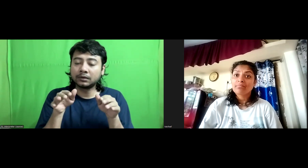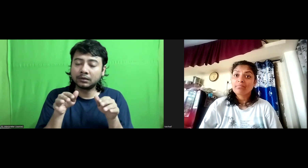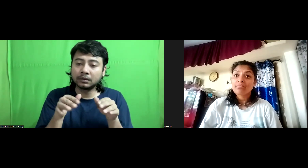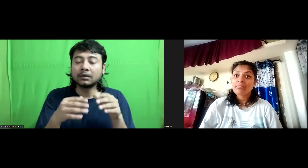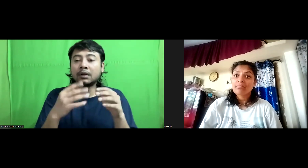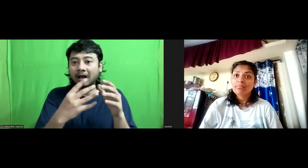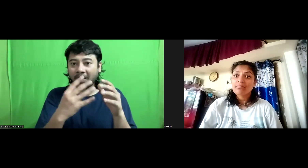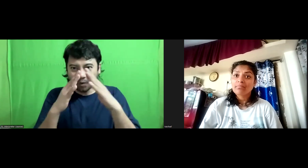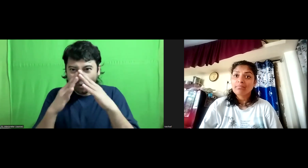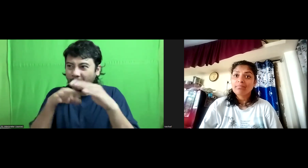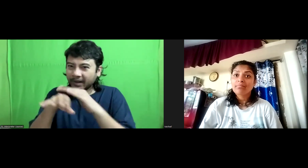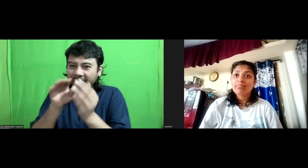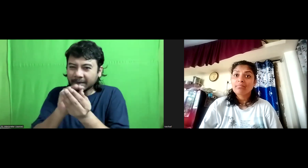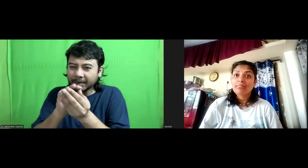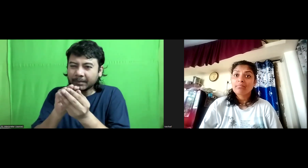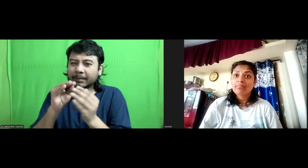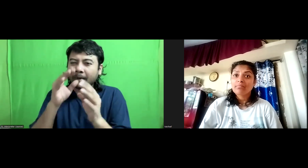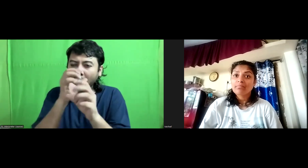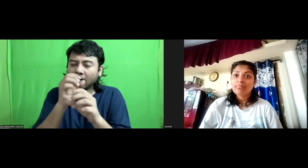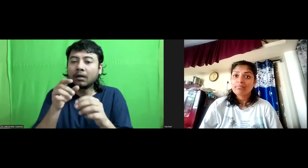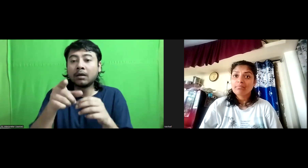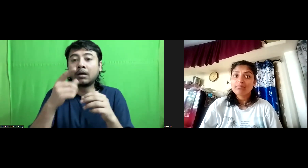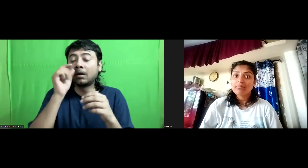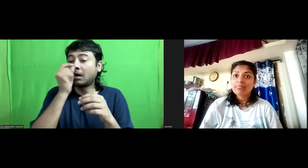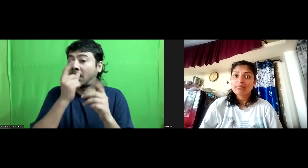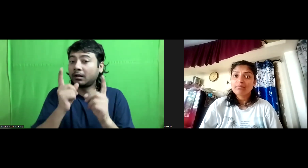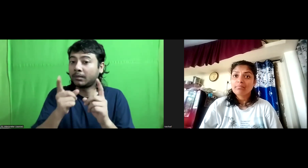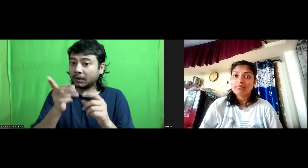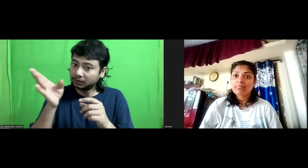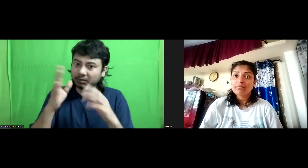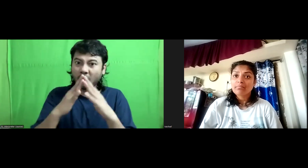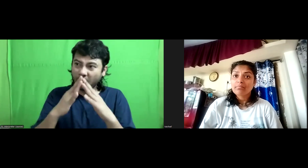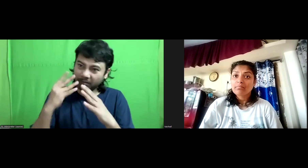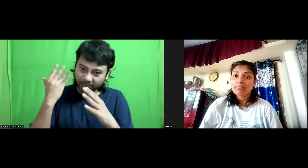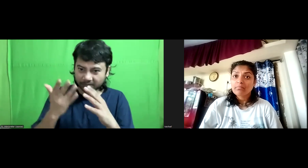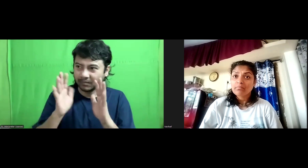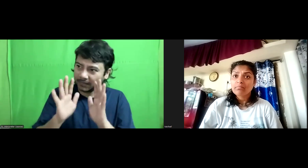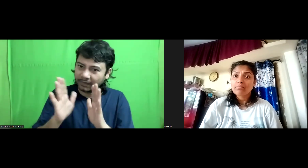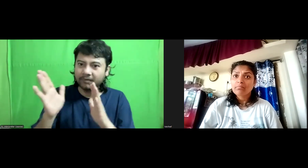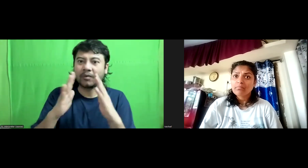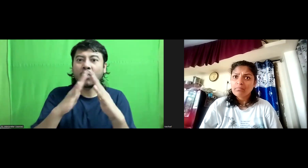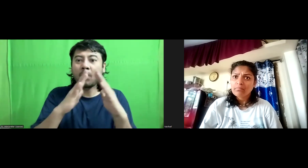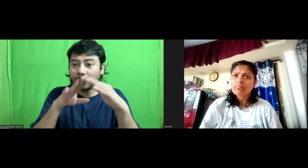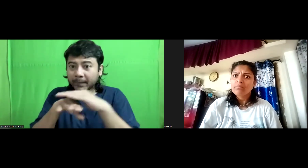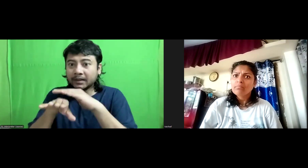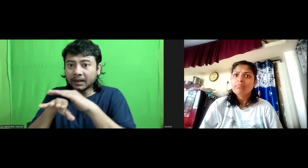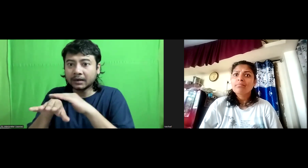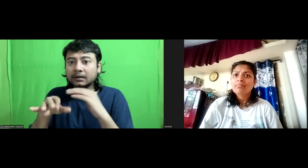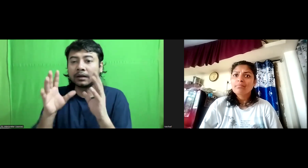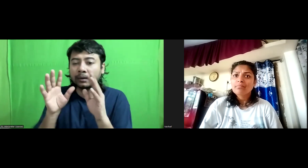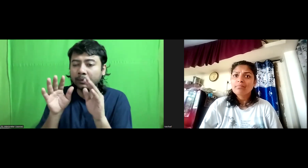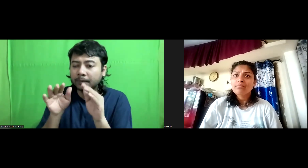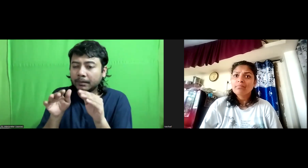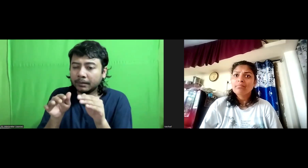inside. At least for me, it happens like that. If I keep it inside, then it just doesn't survive for a long time.